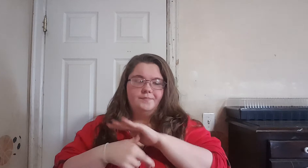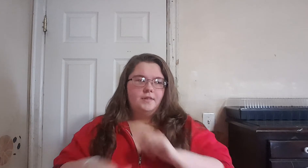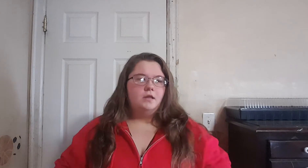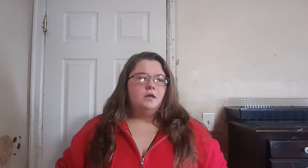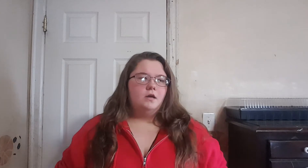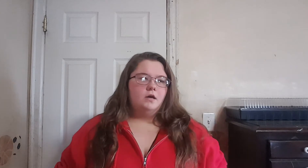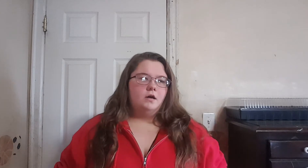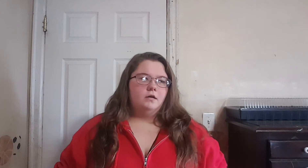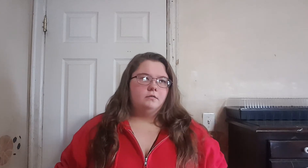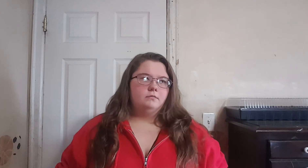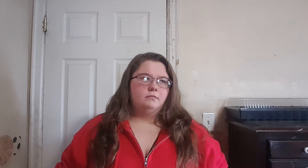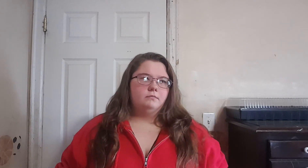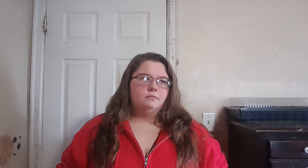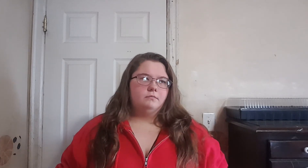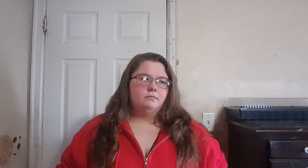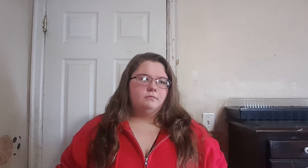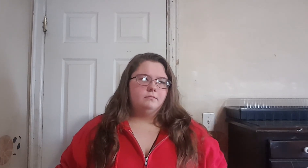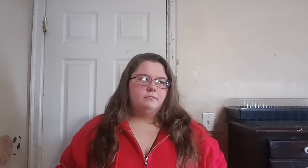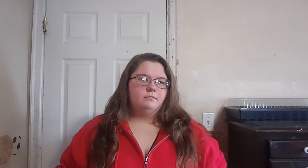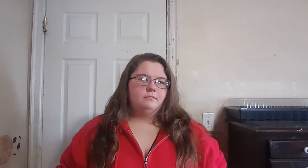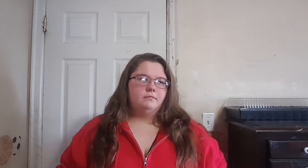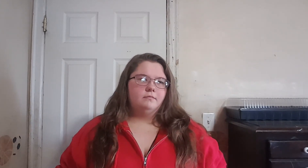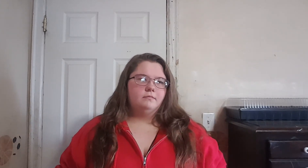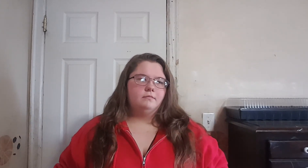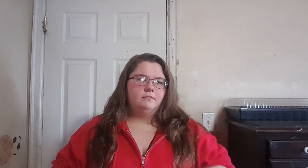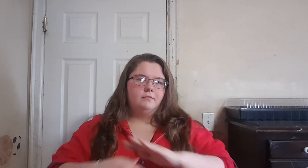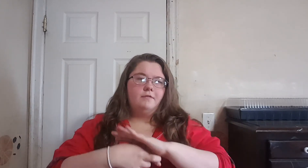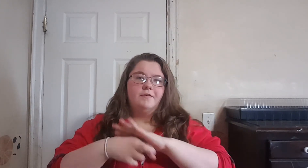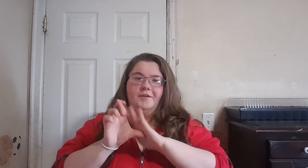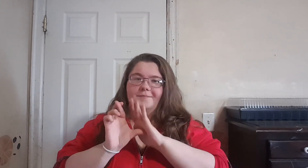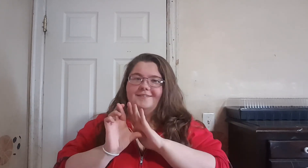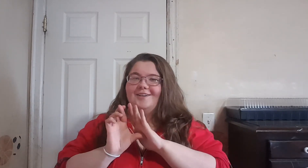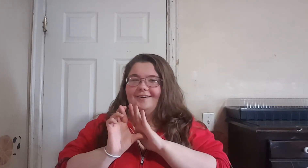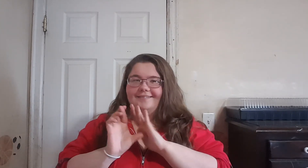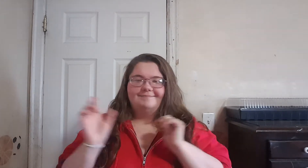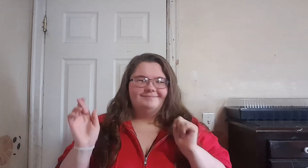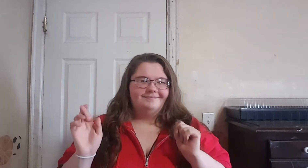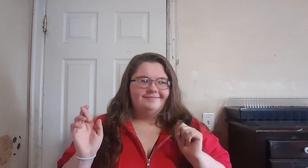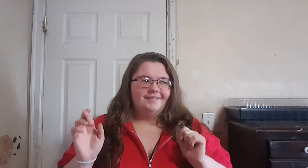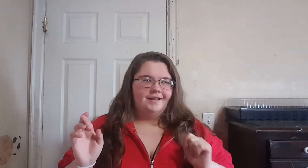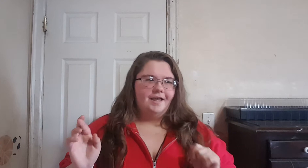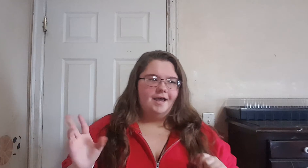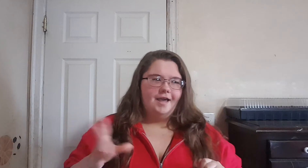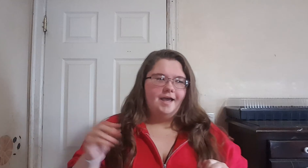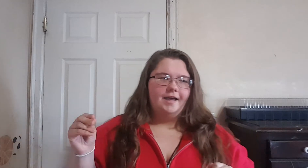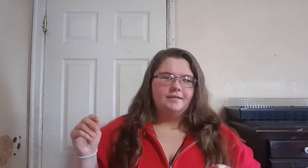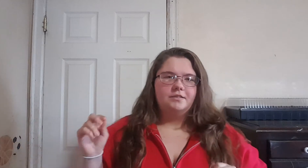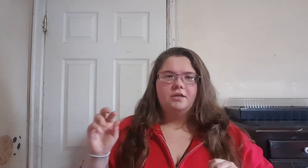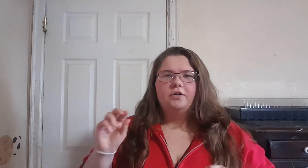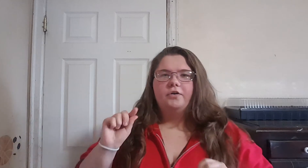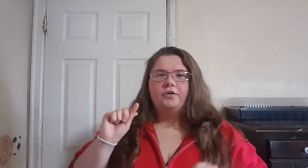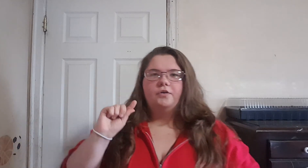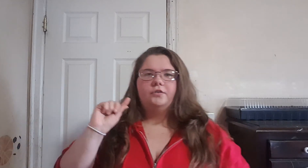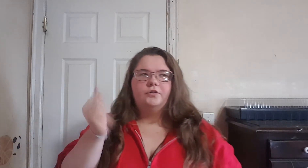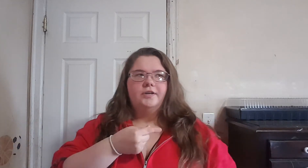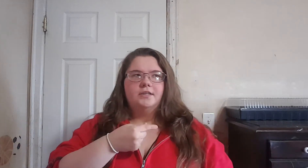review sorry and greetings